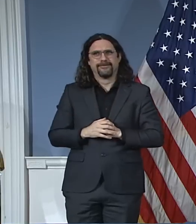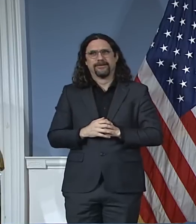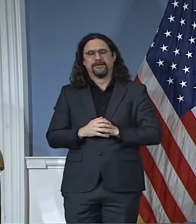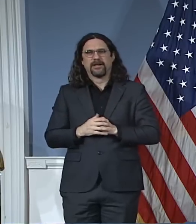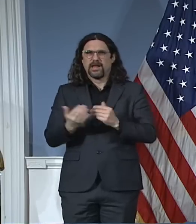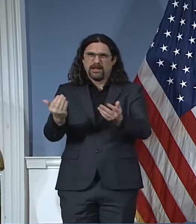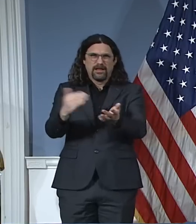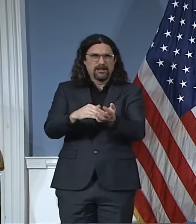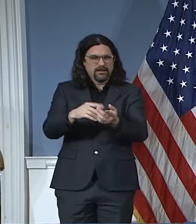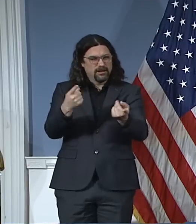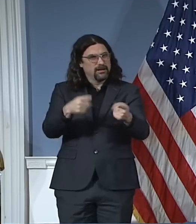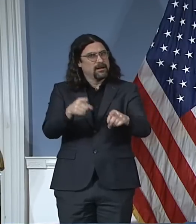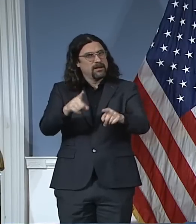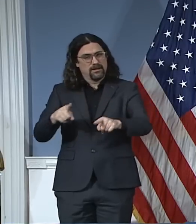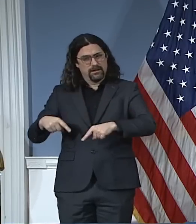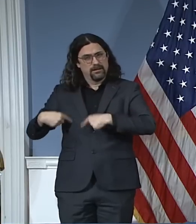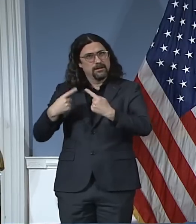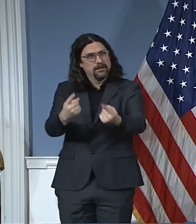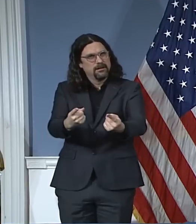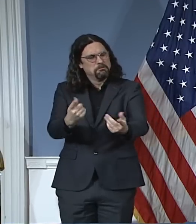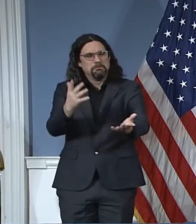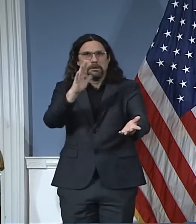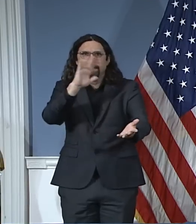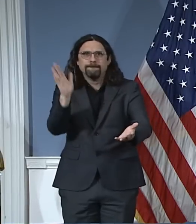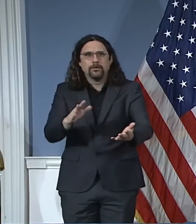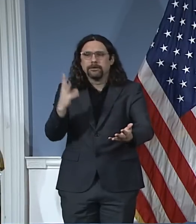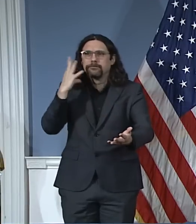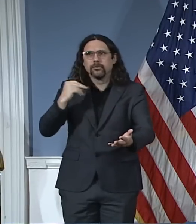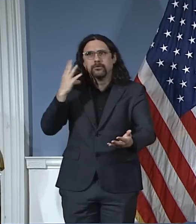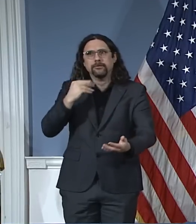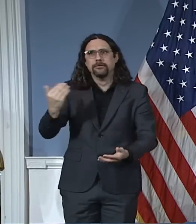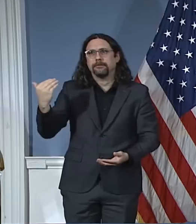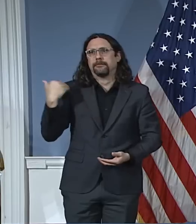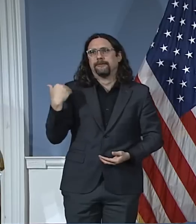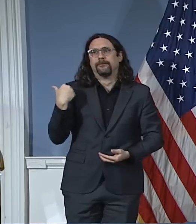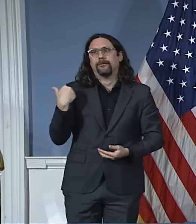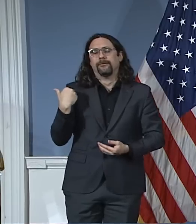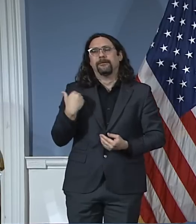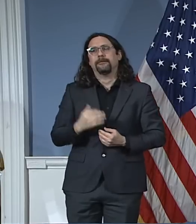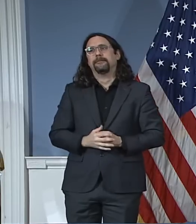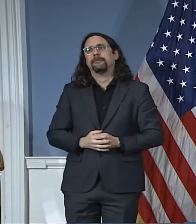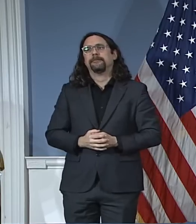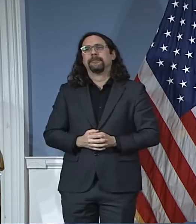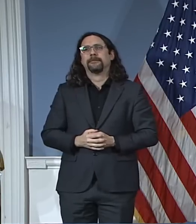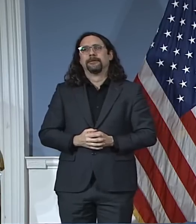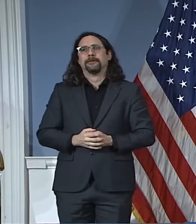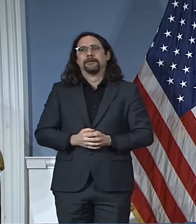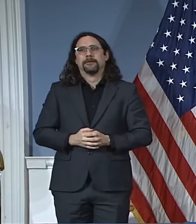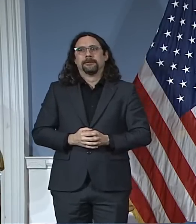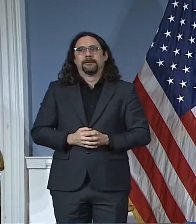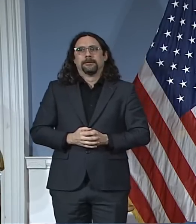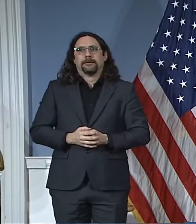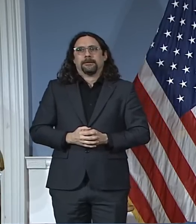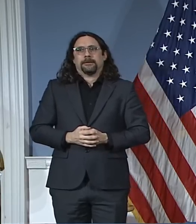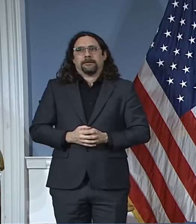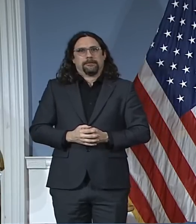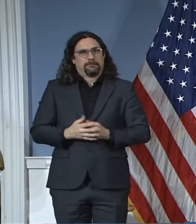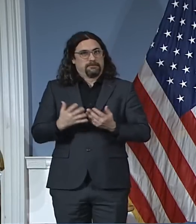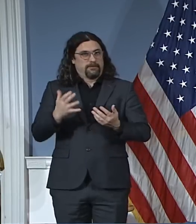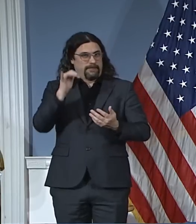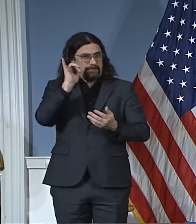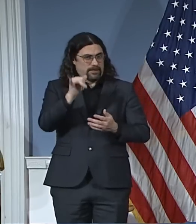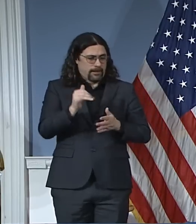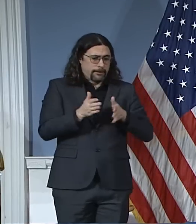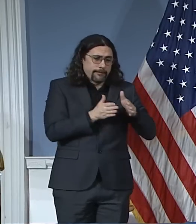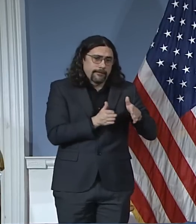it is. That's just the reality, and we've only begun down this very difficult path. But I already see